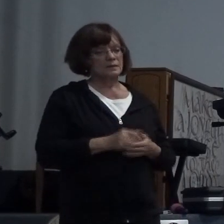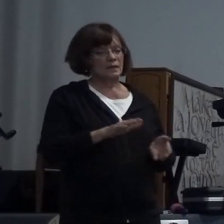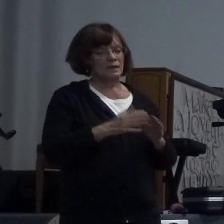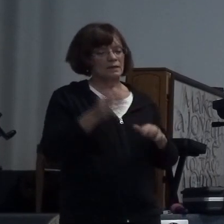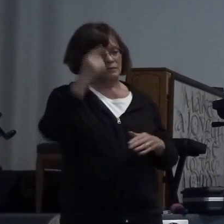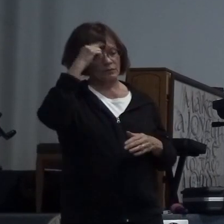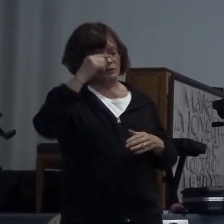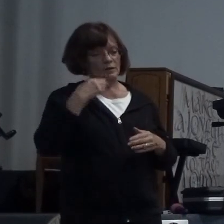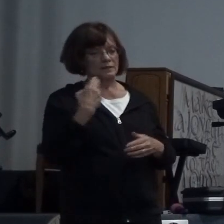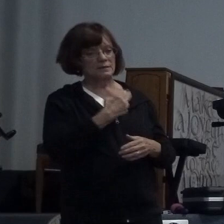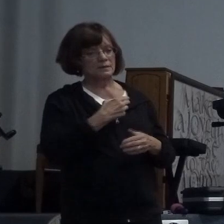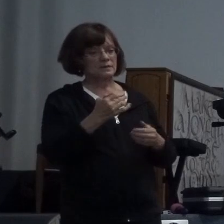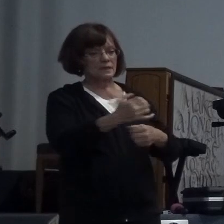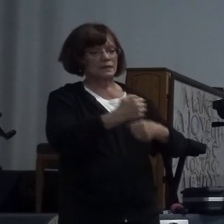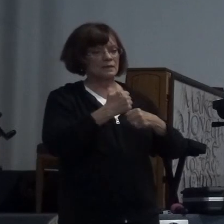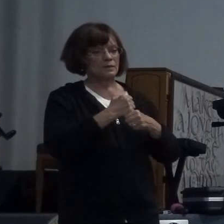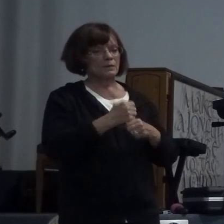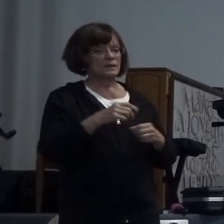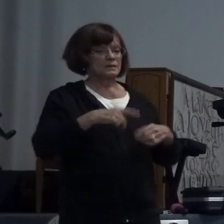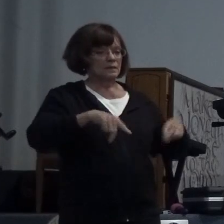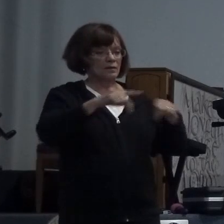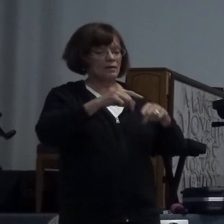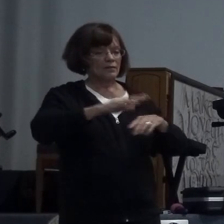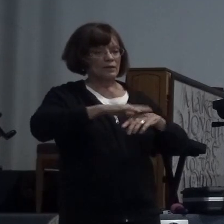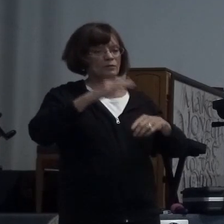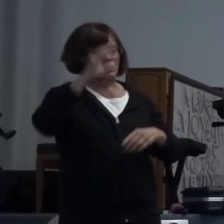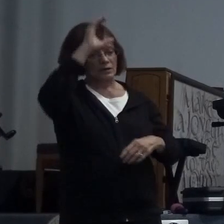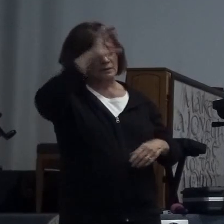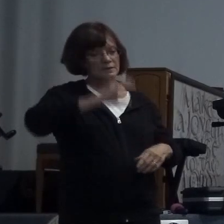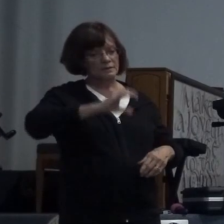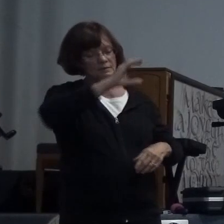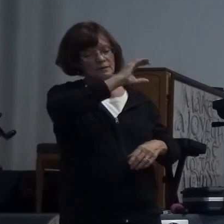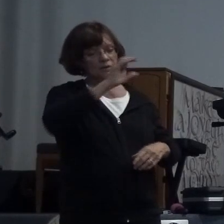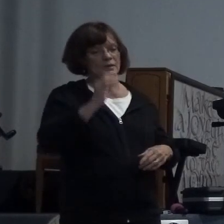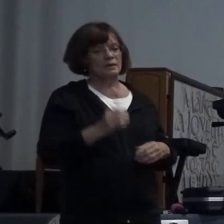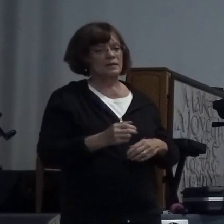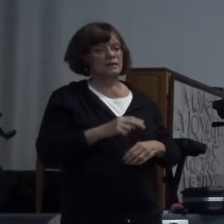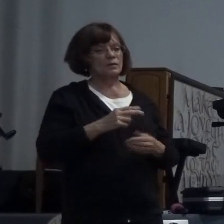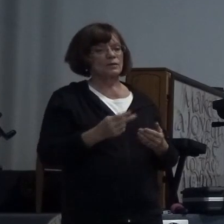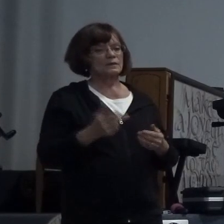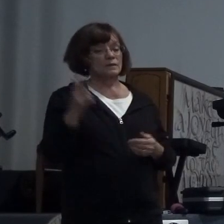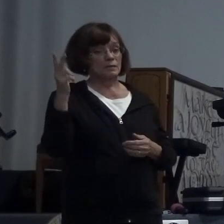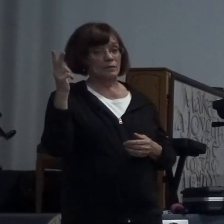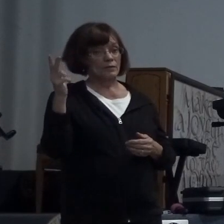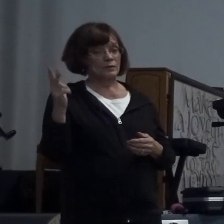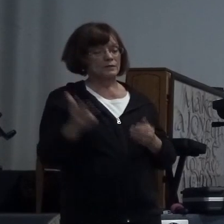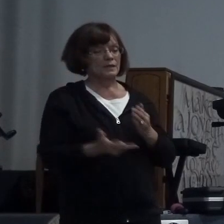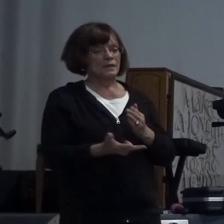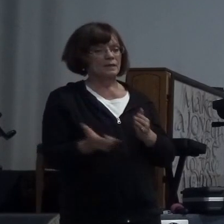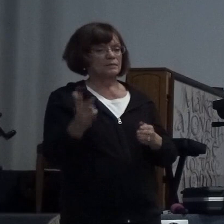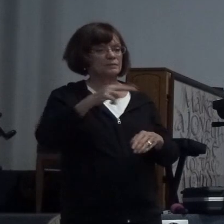place on that cross, and raising him again, up again on the third day, defeating death